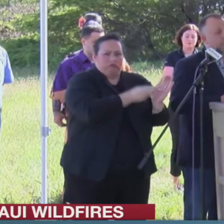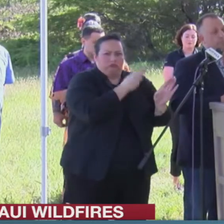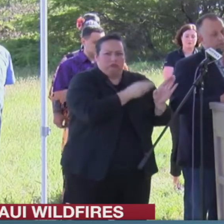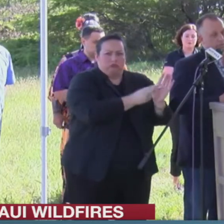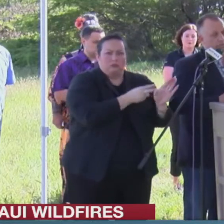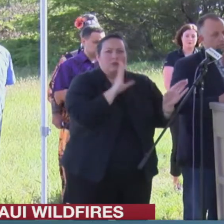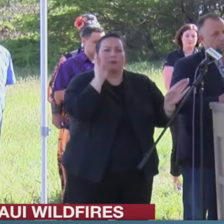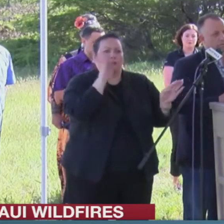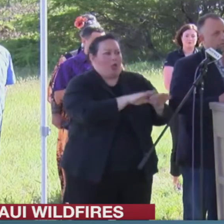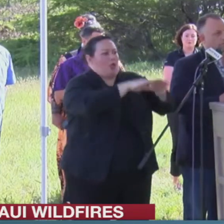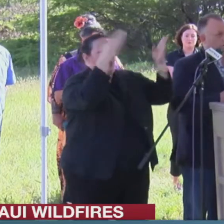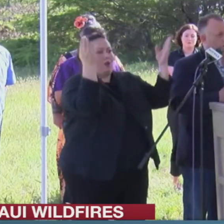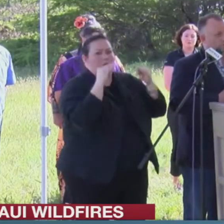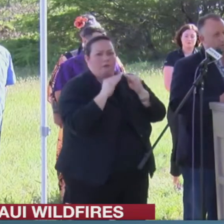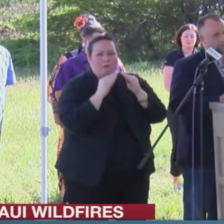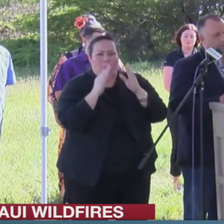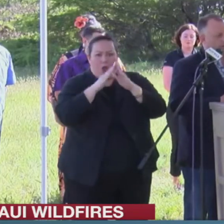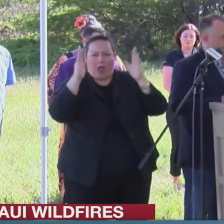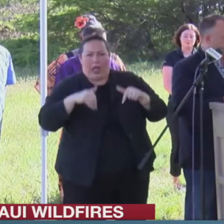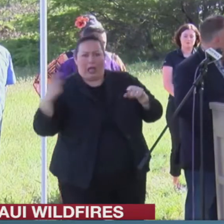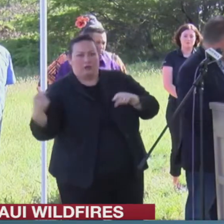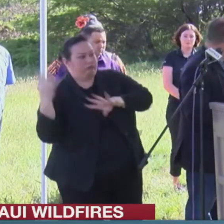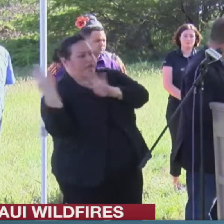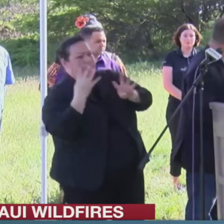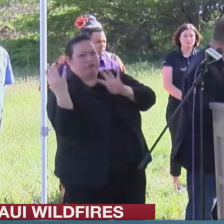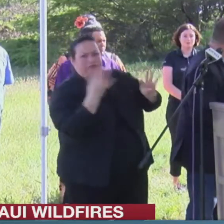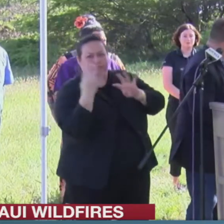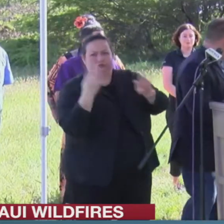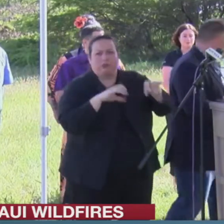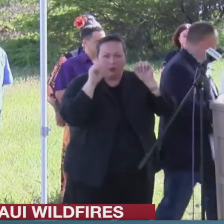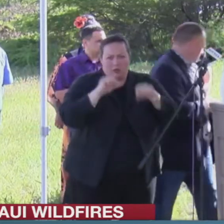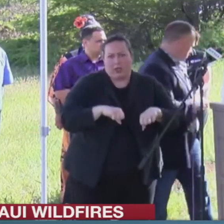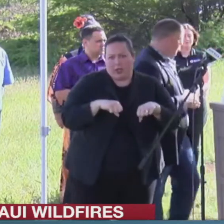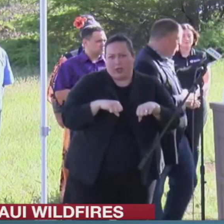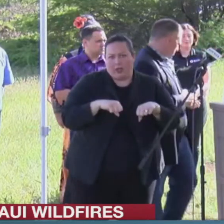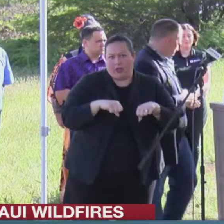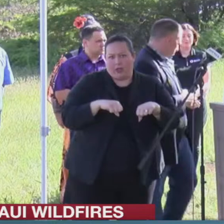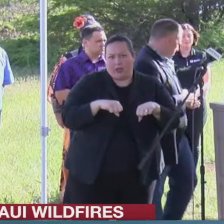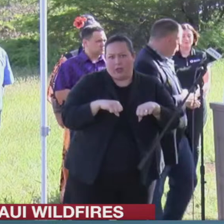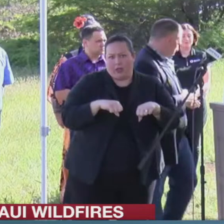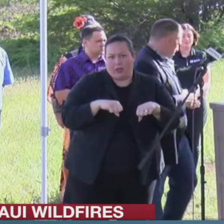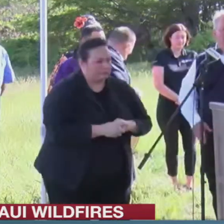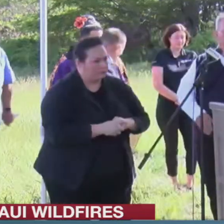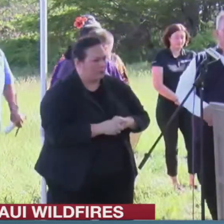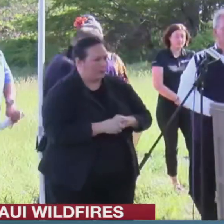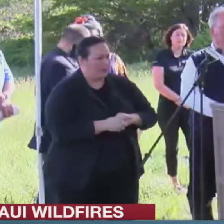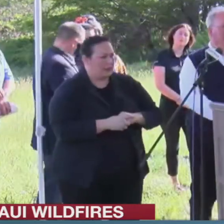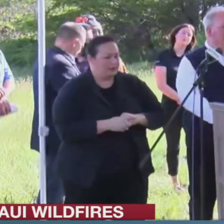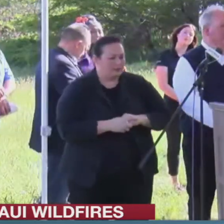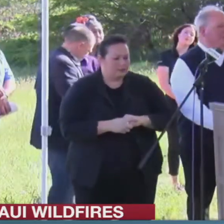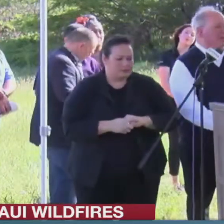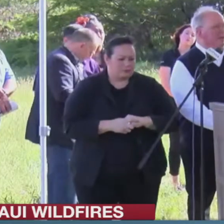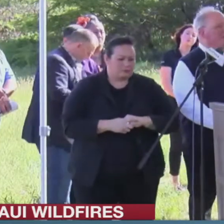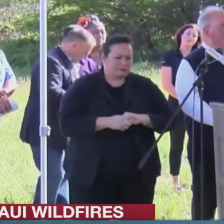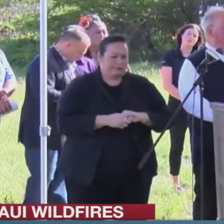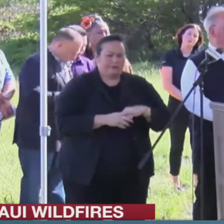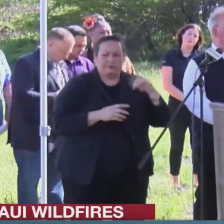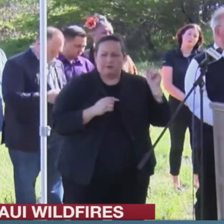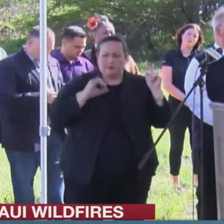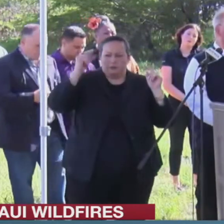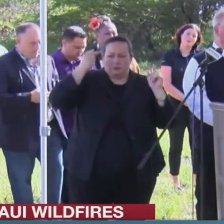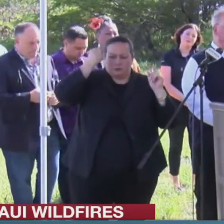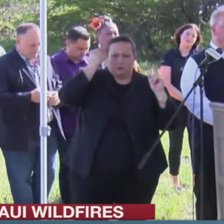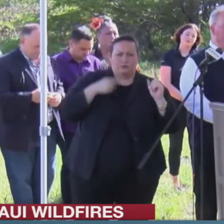something very special for all of the people here on Maui. The governor's exactly